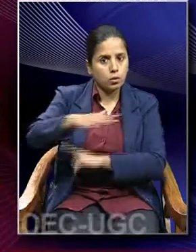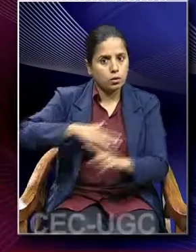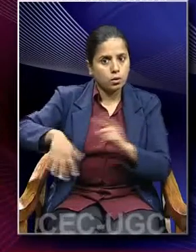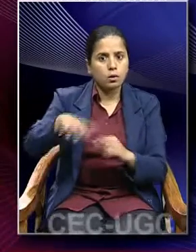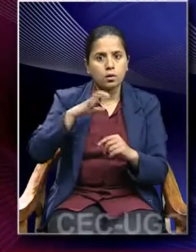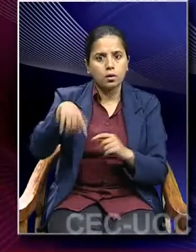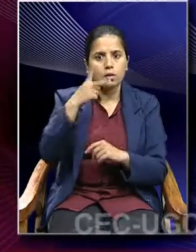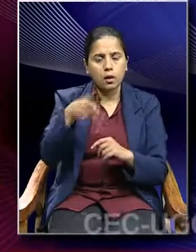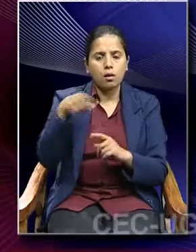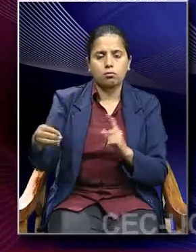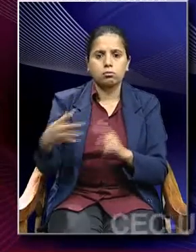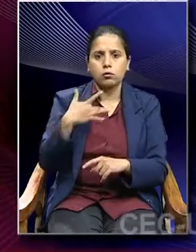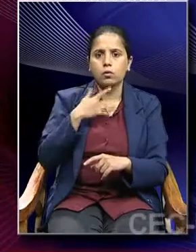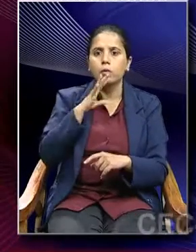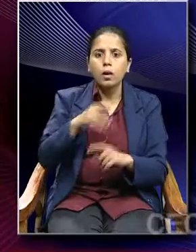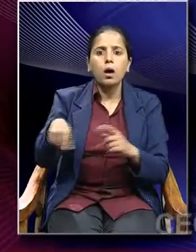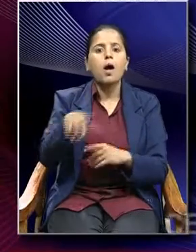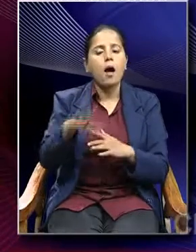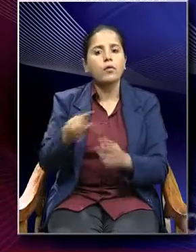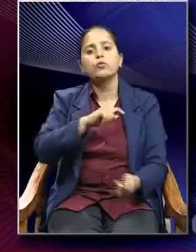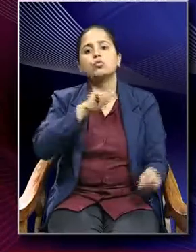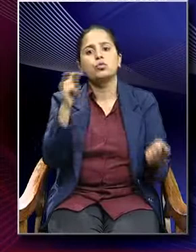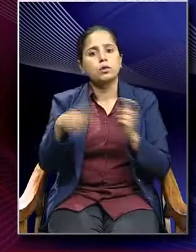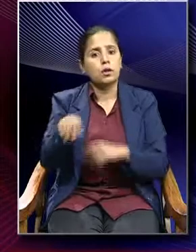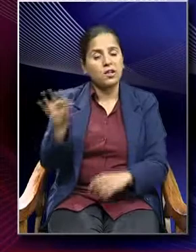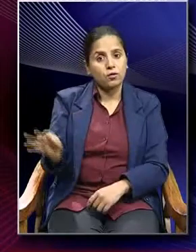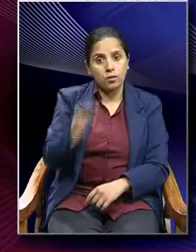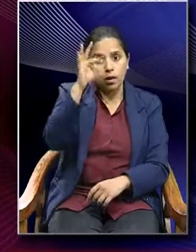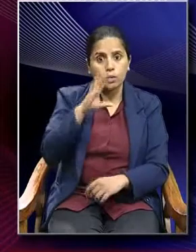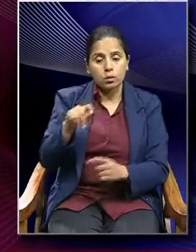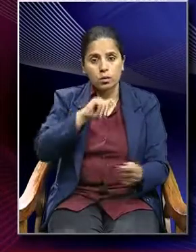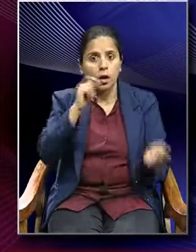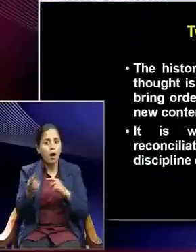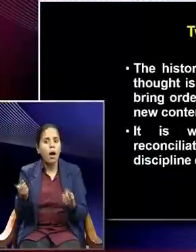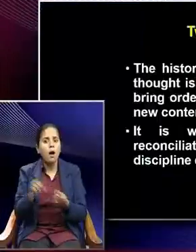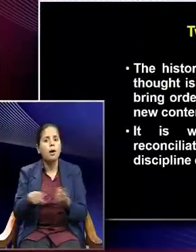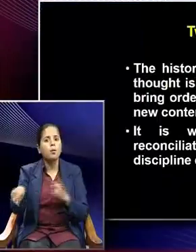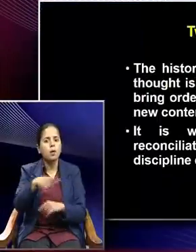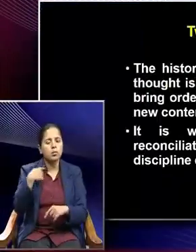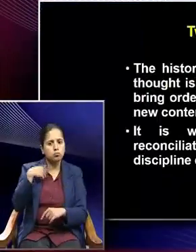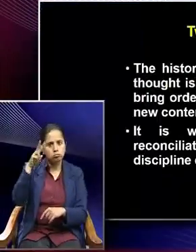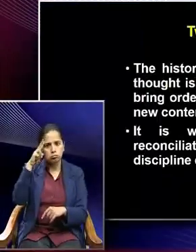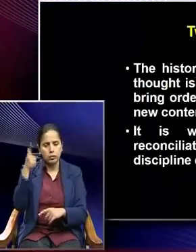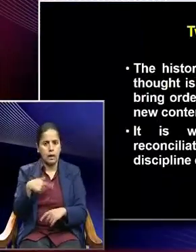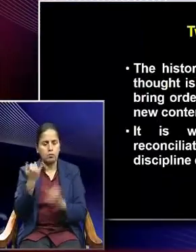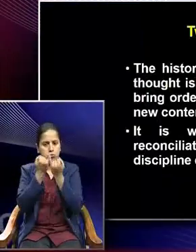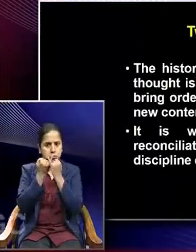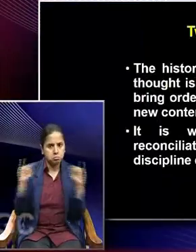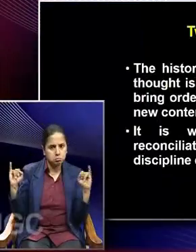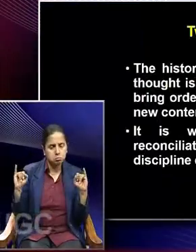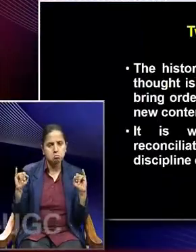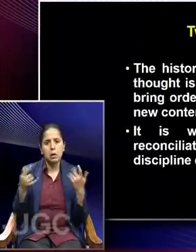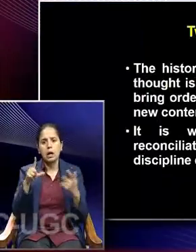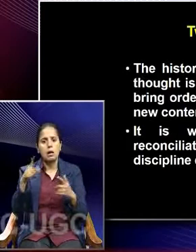being affected by the revolution. So the French Revolution brought in the concern about liberty,